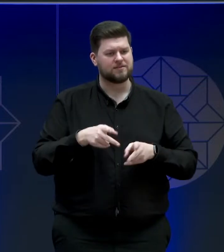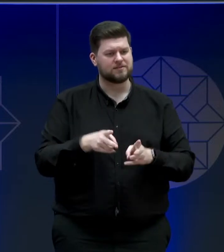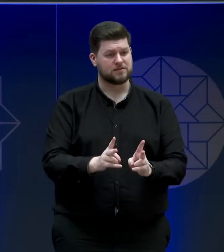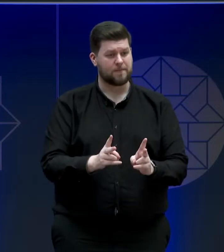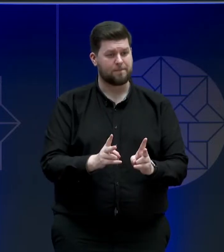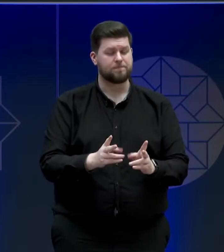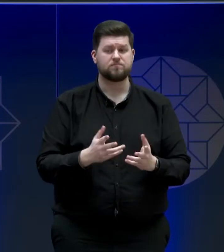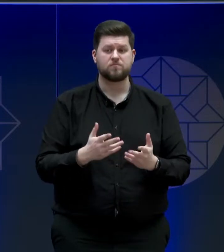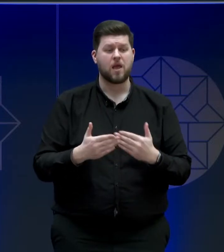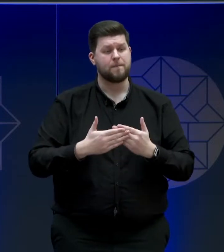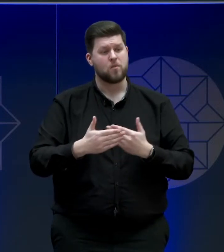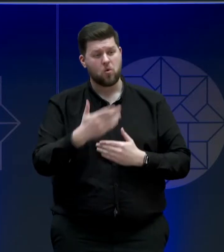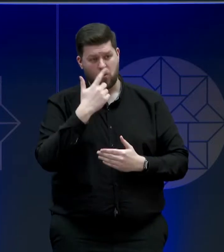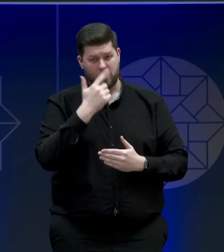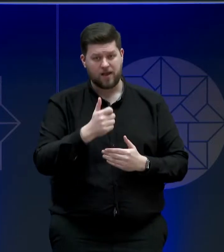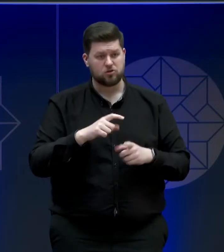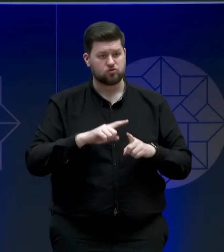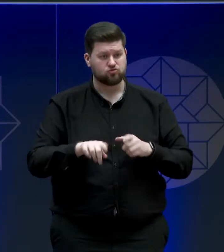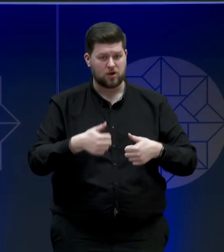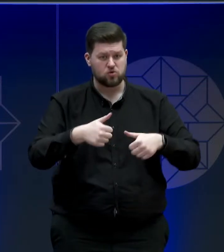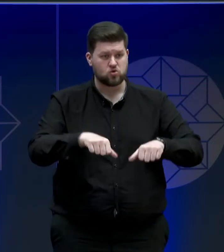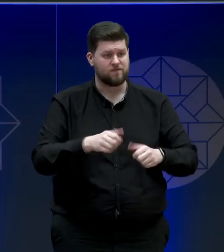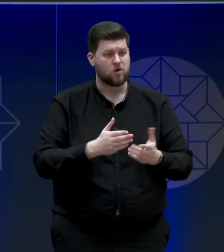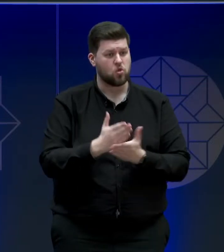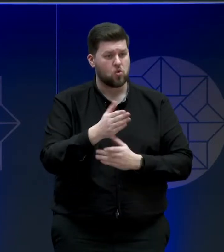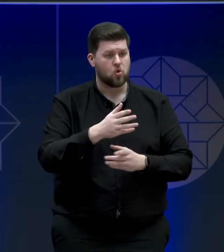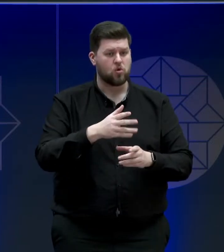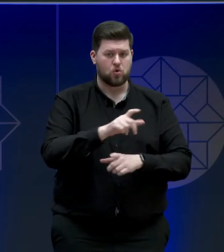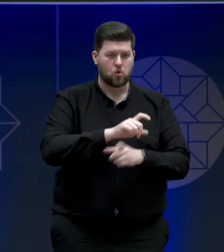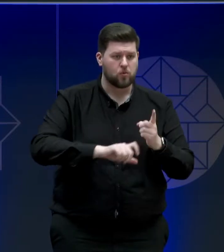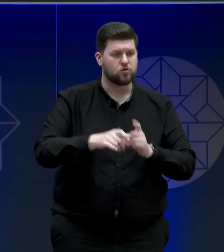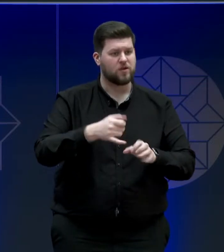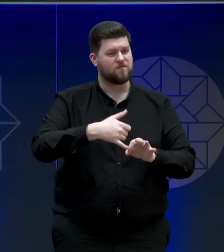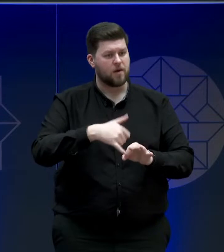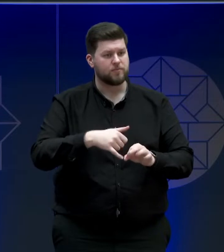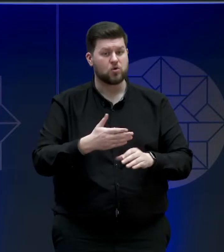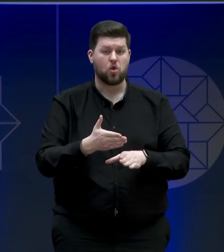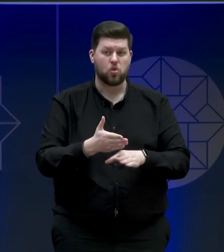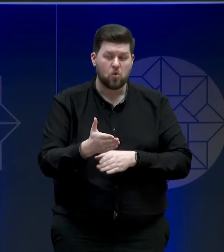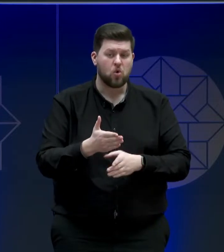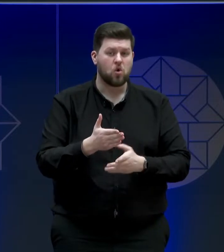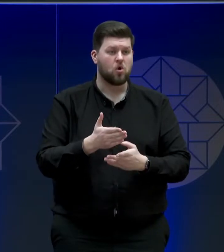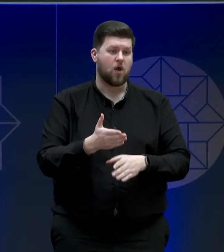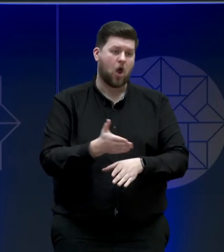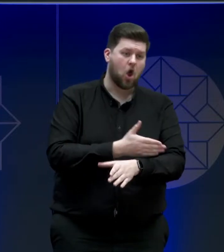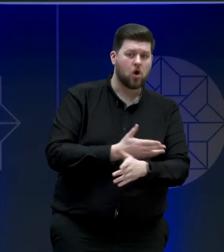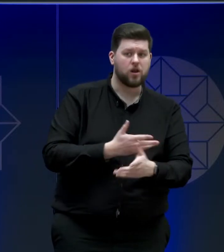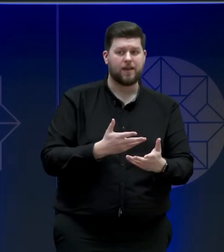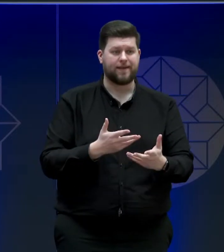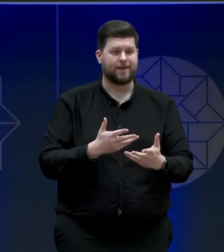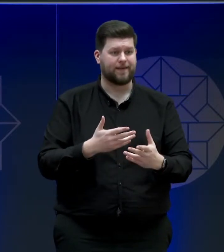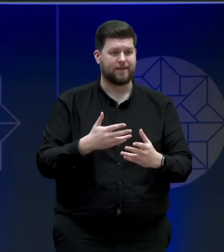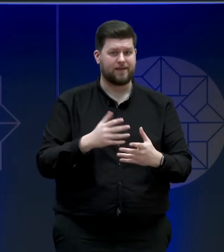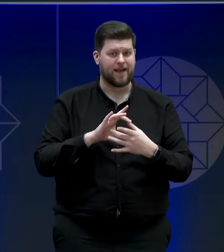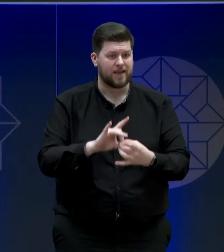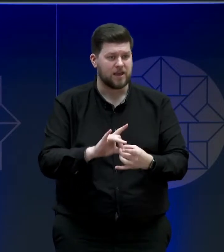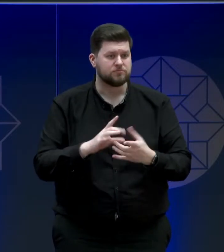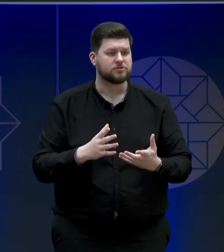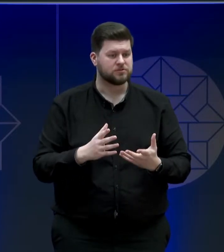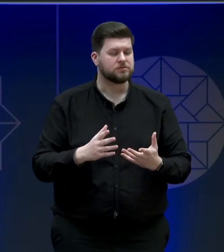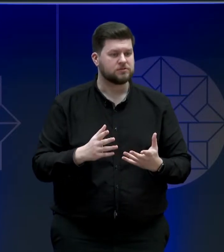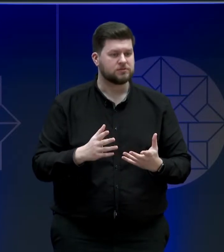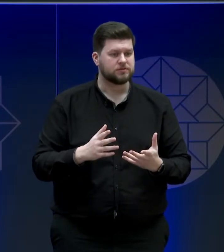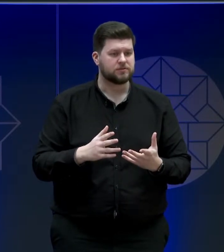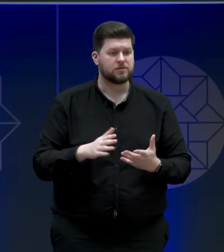address through community pharmacy in that early engagement and assurance, the better in terms